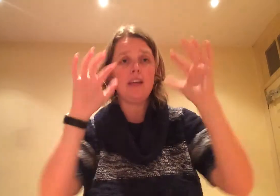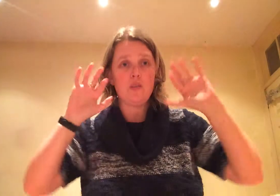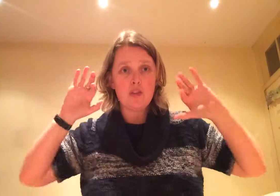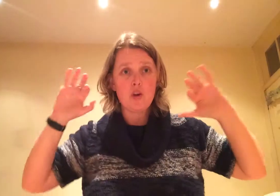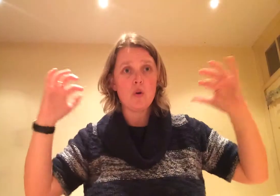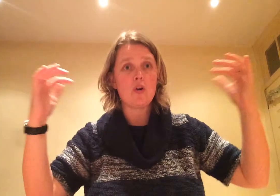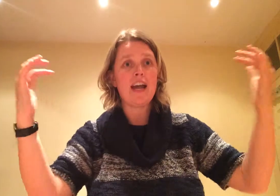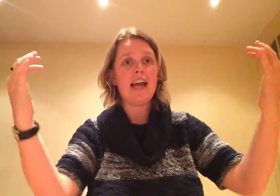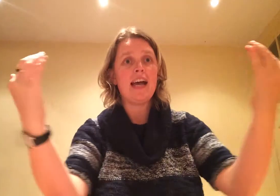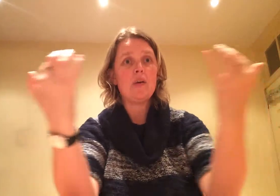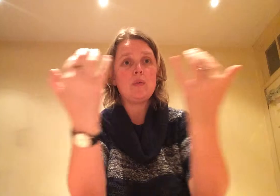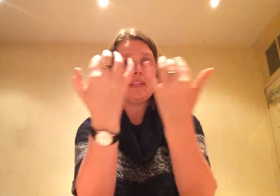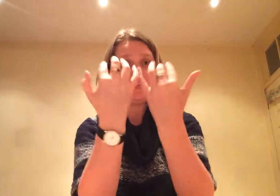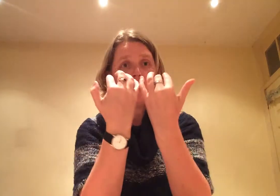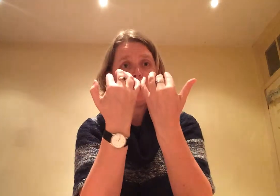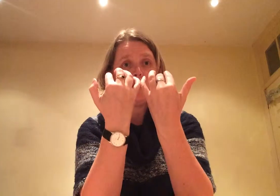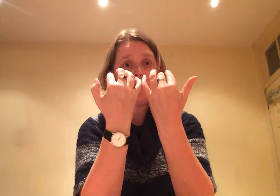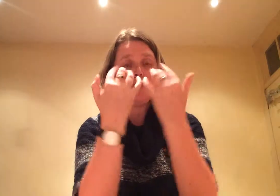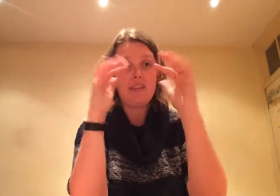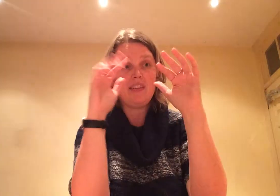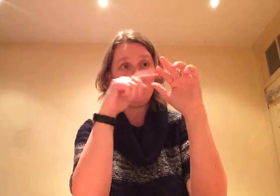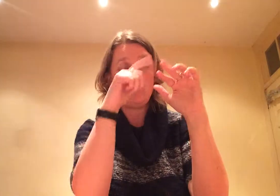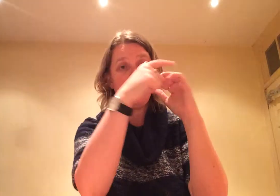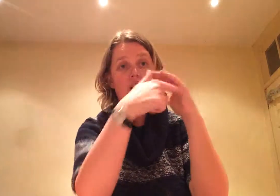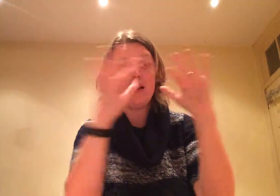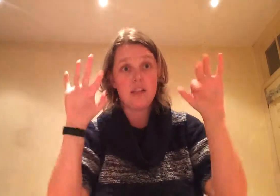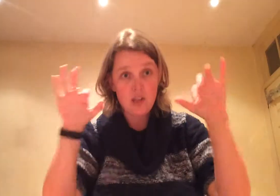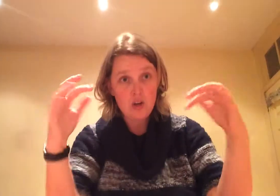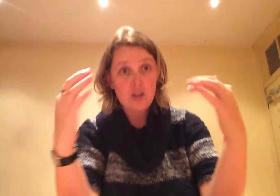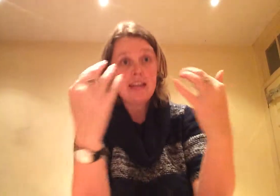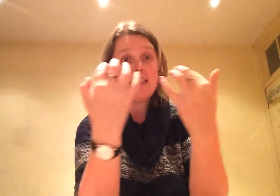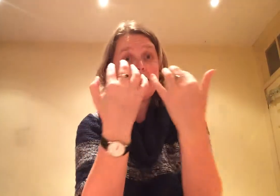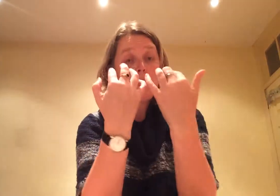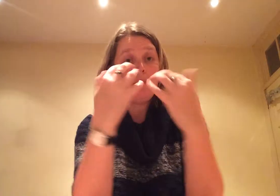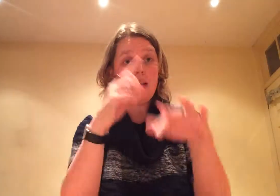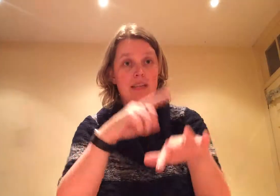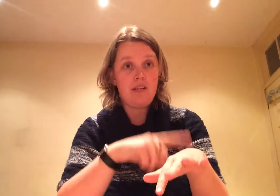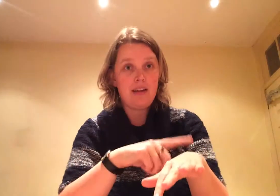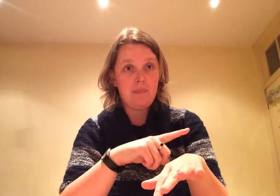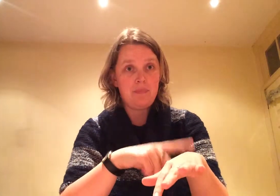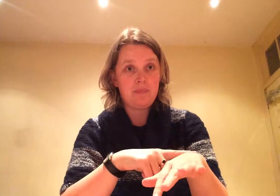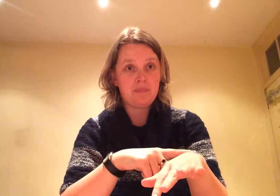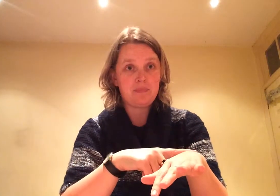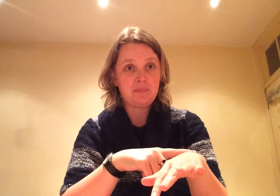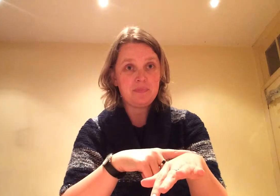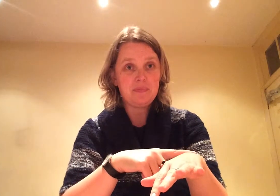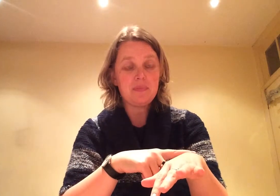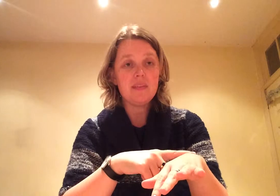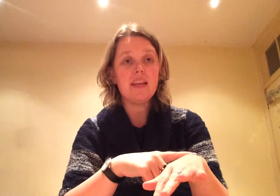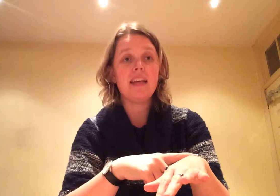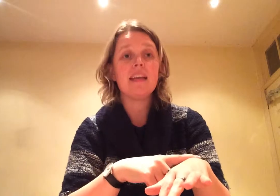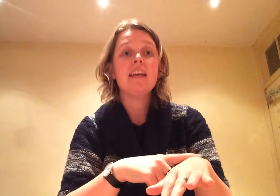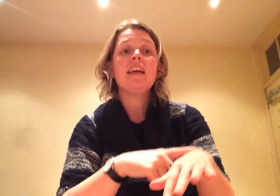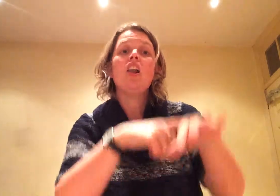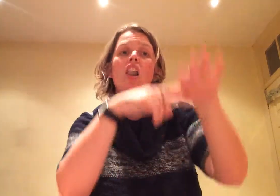assembly, when you go around in a circle, and these are all their eyes, assembly time. Okay,